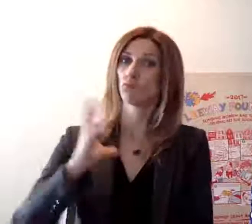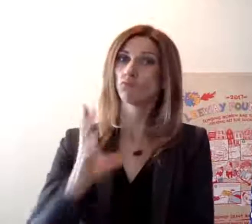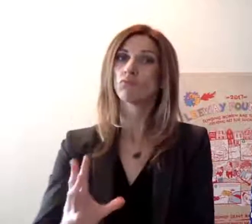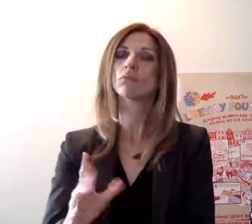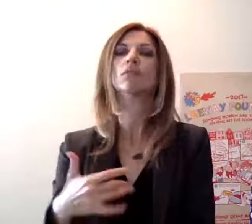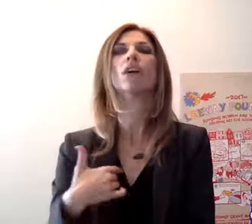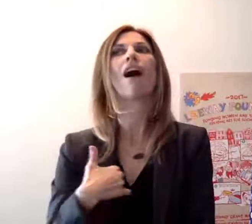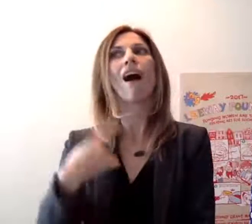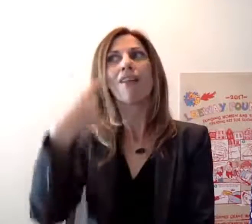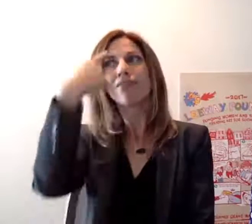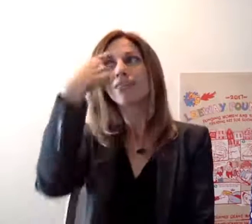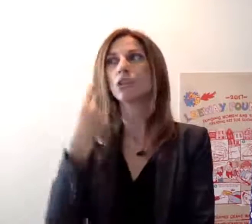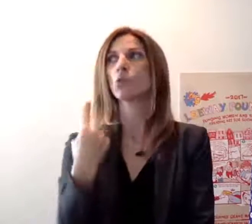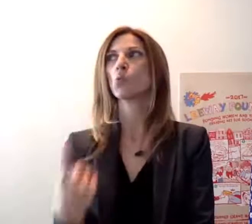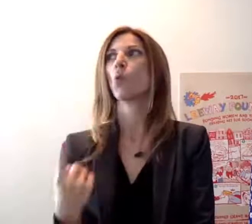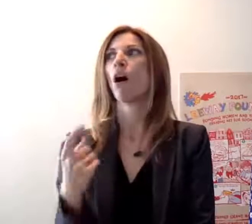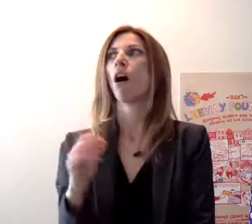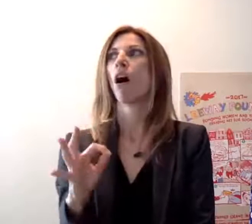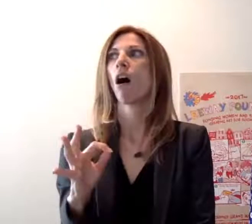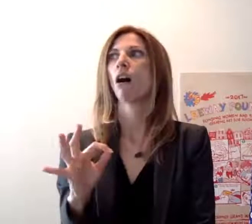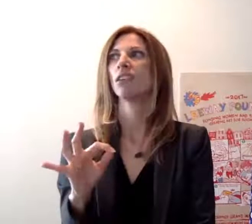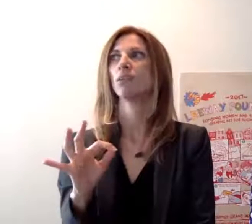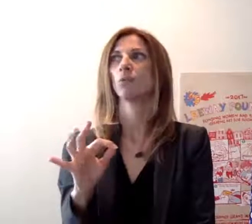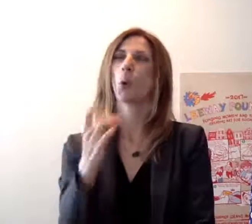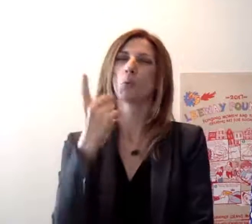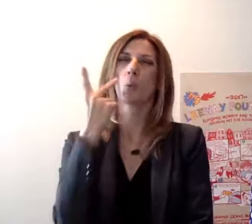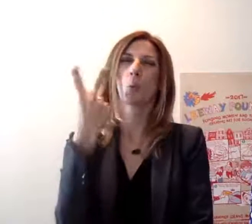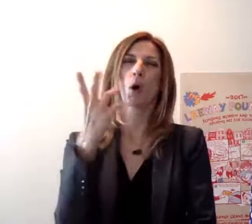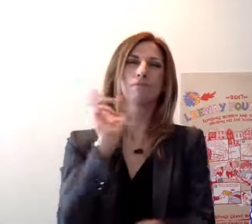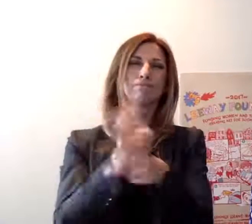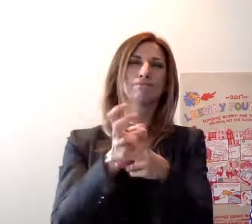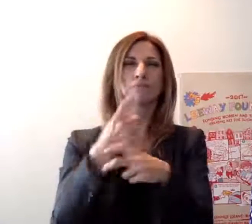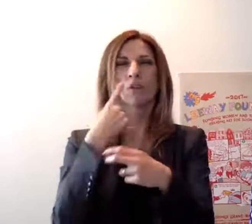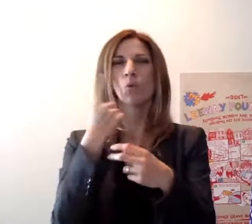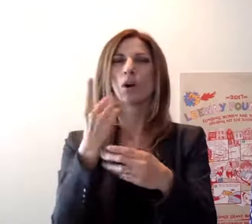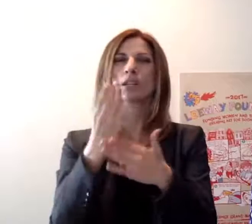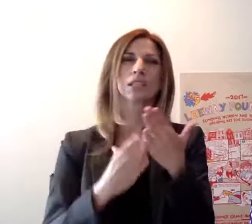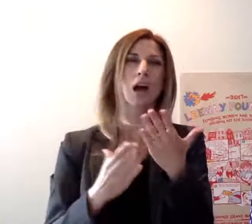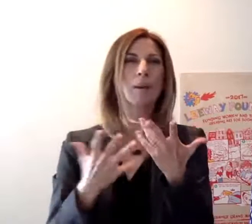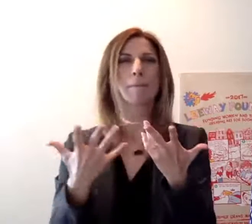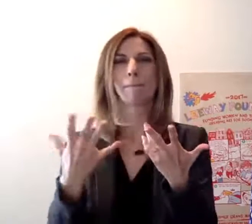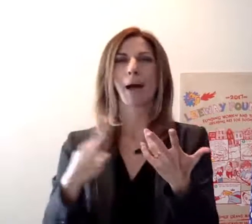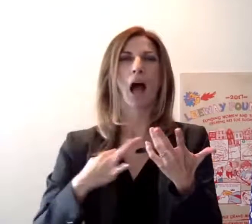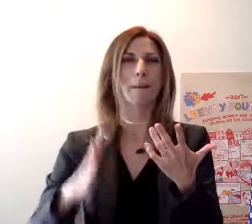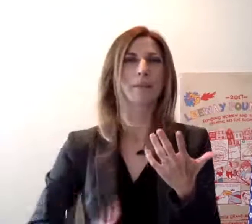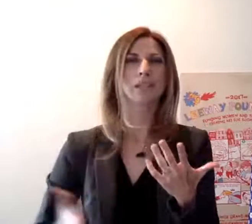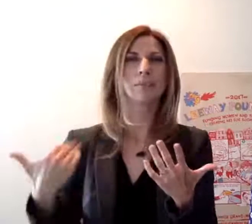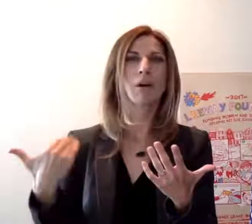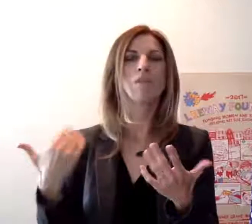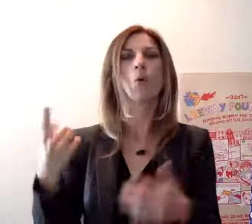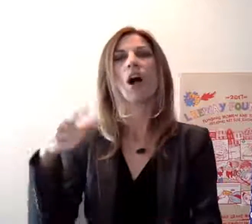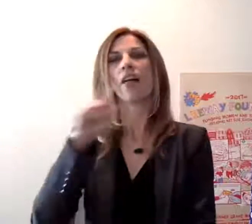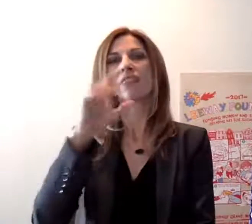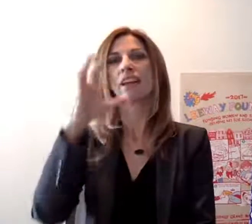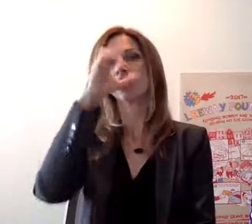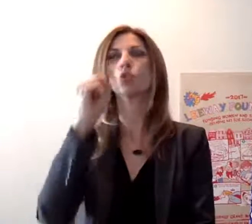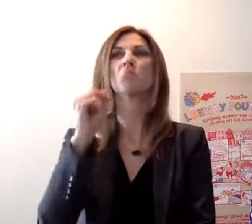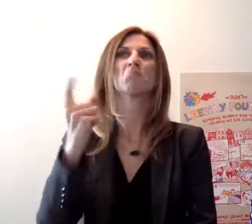of the difficulties I see for some applicants in the past is that they assume a